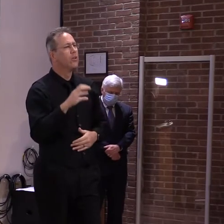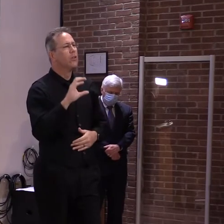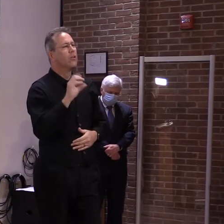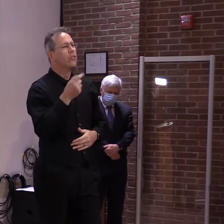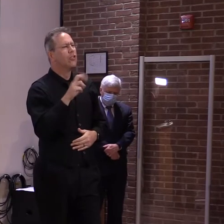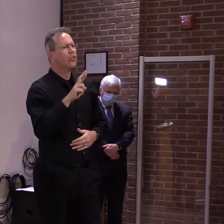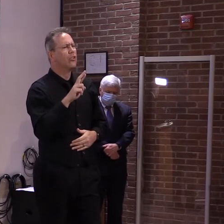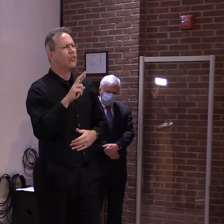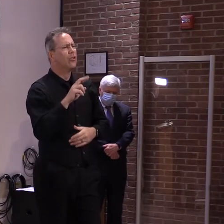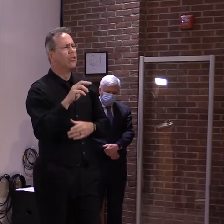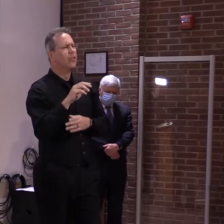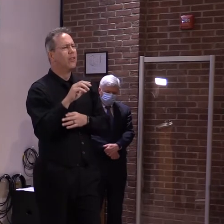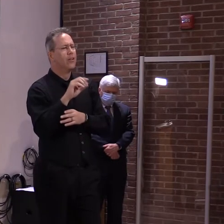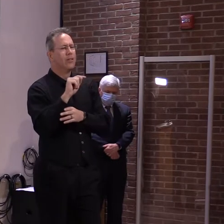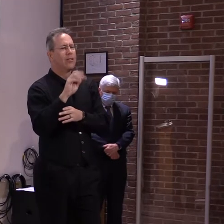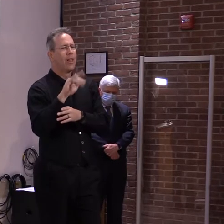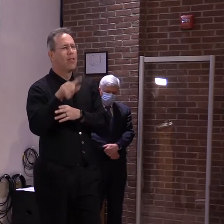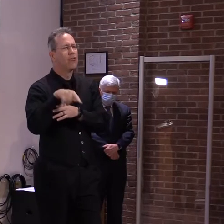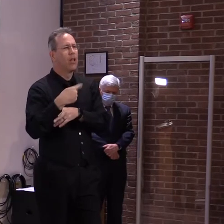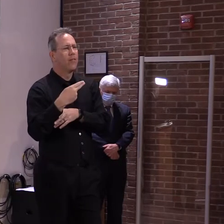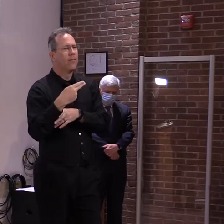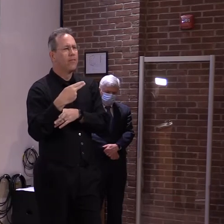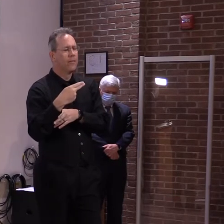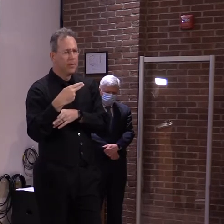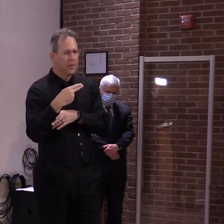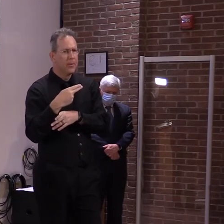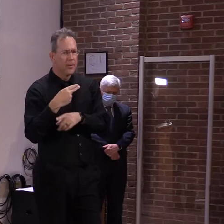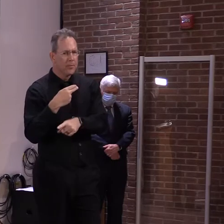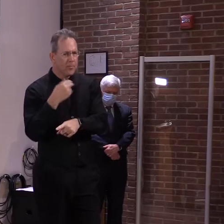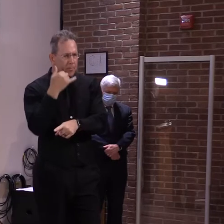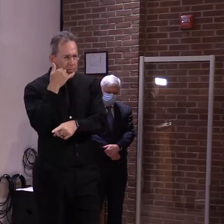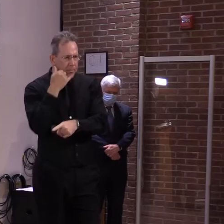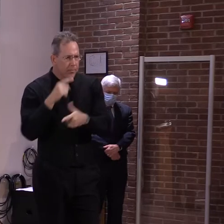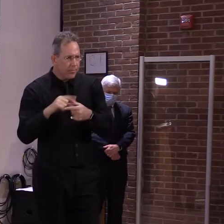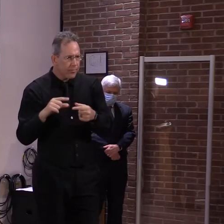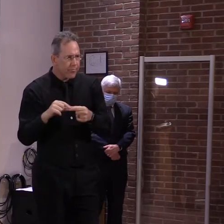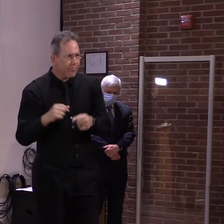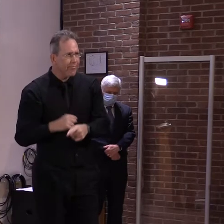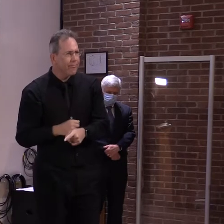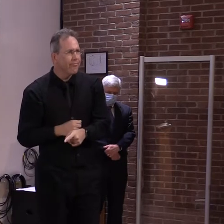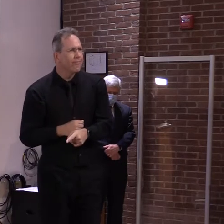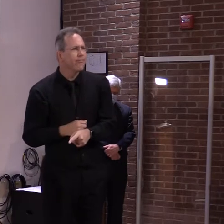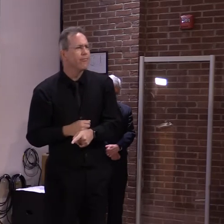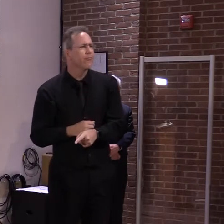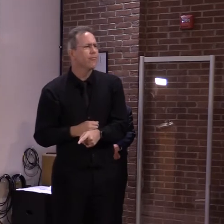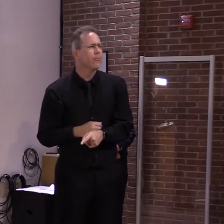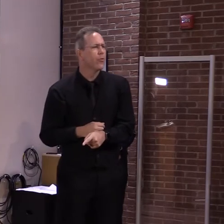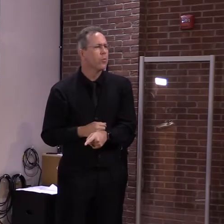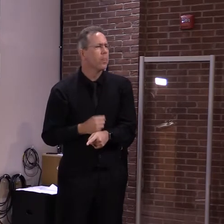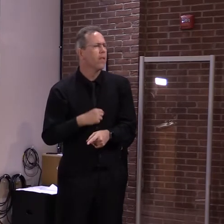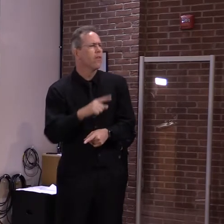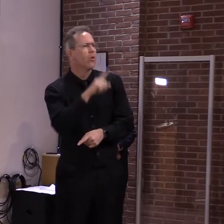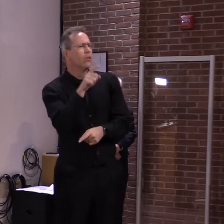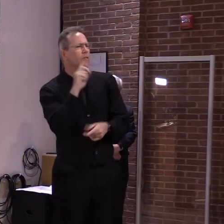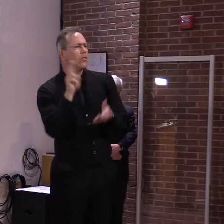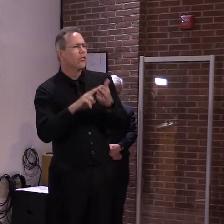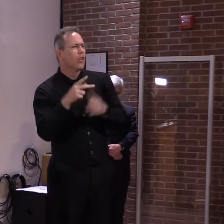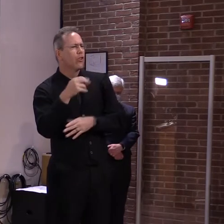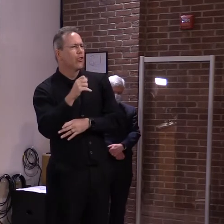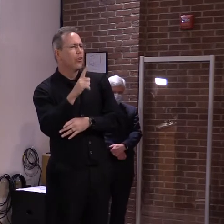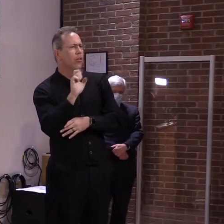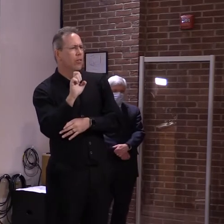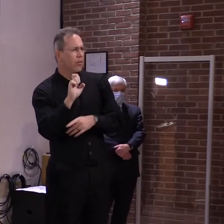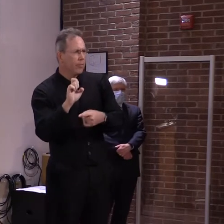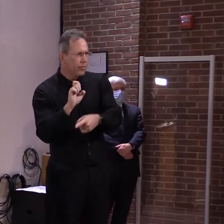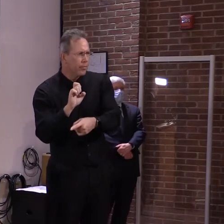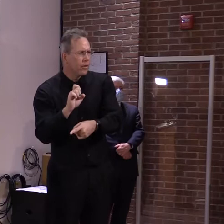Thank you. My question is either for the governor or for Secretary Curley, and it has to do with the Travel Information Council. The town of